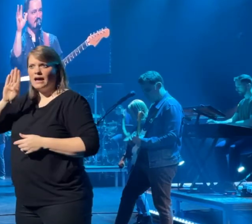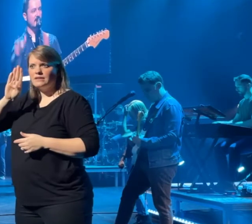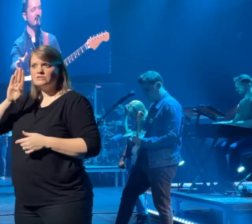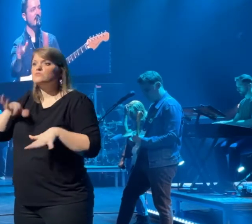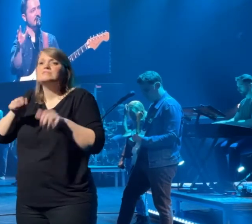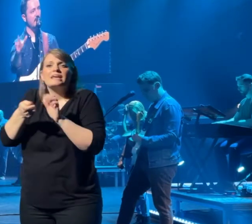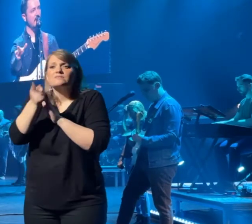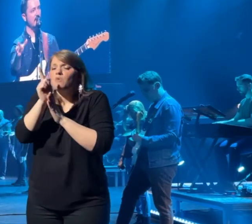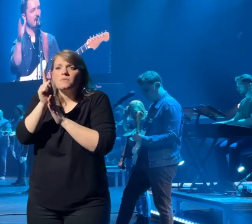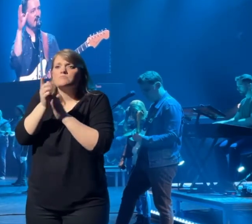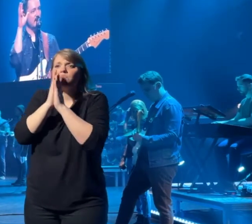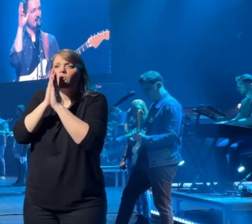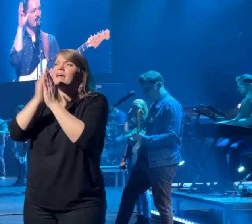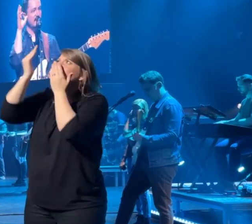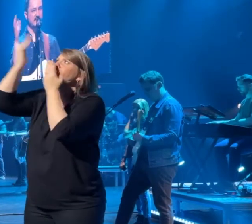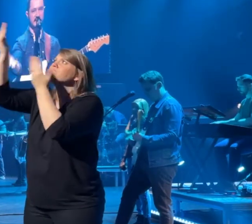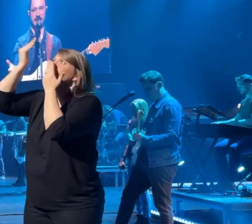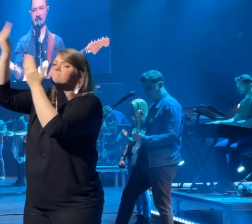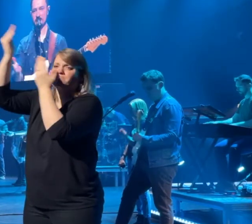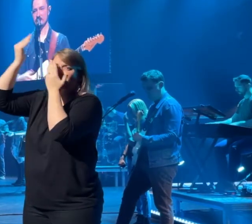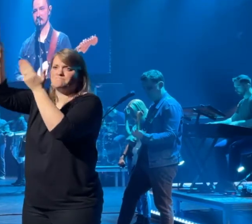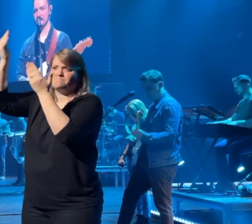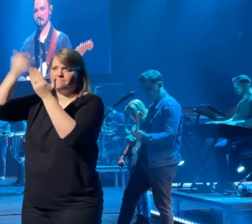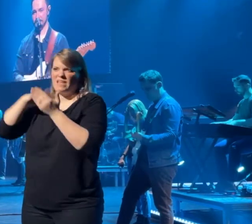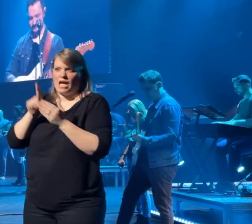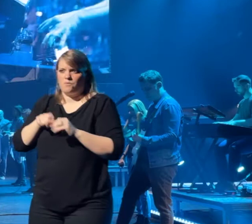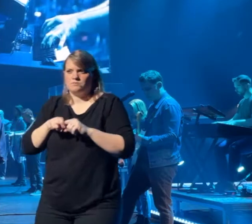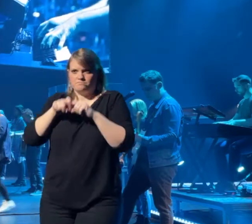Just take a second and pray in thanksgiving as we worship today.